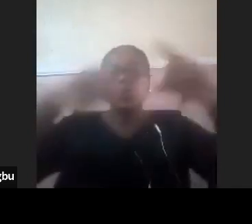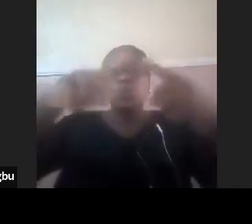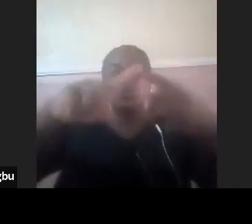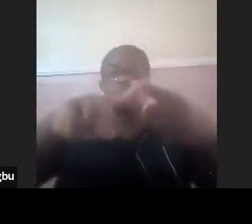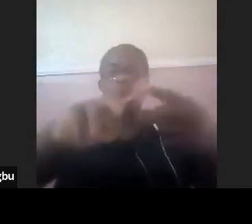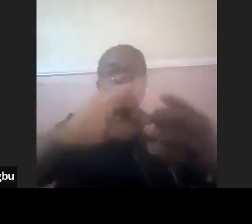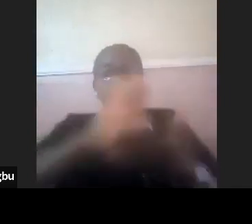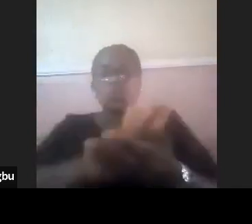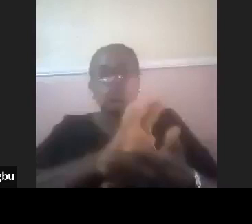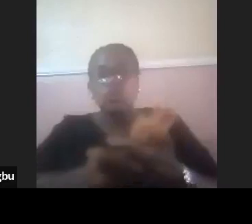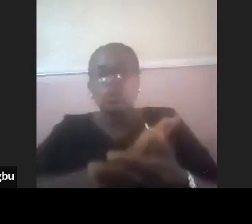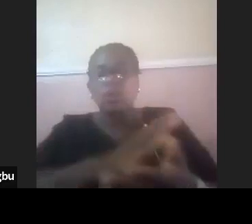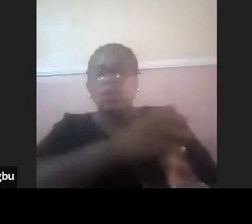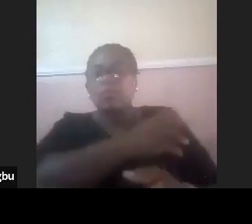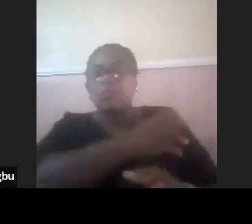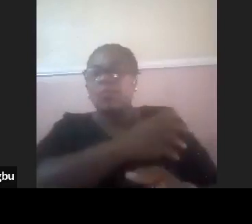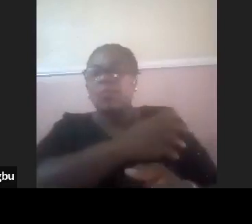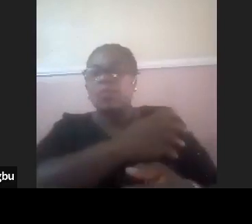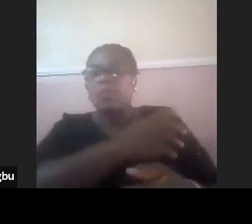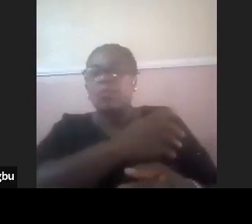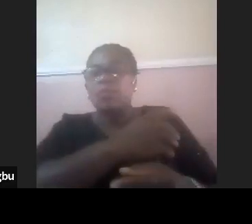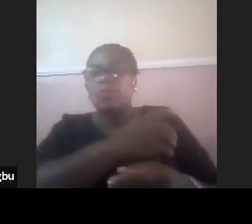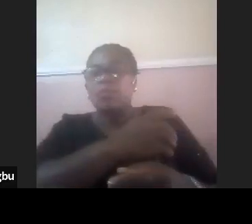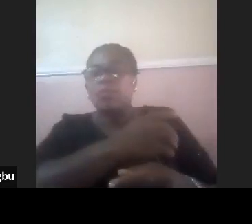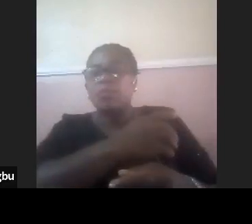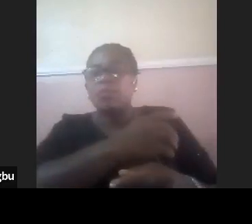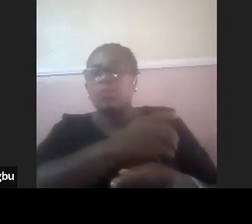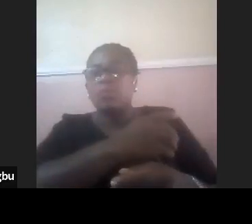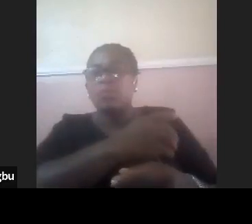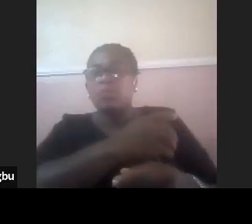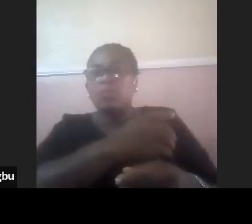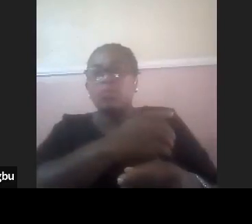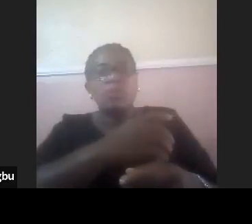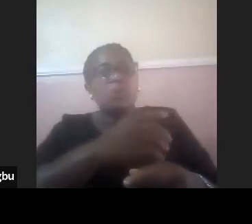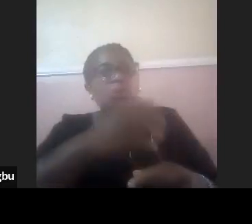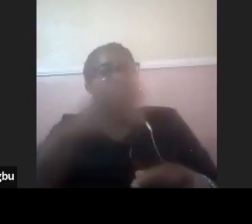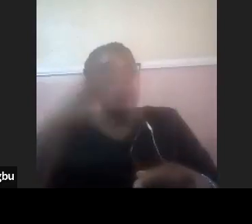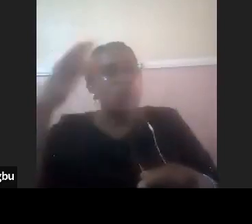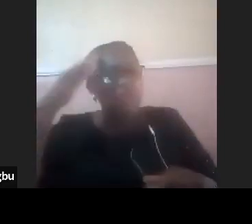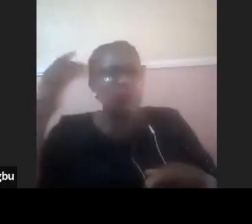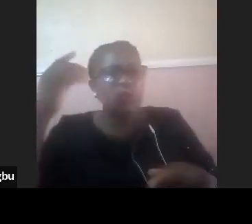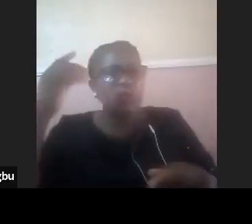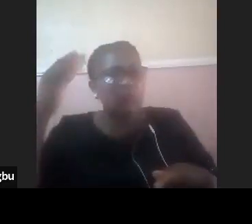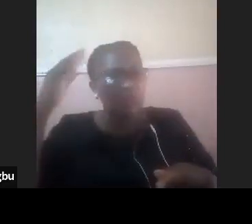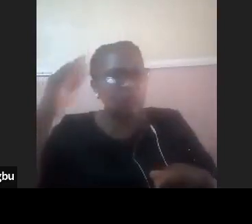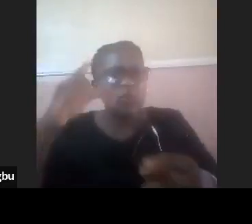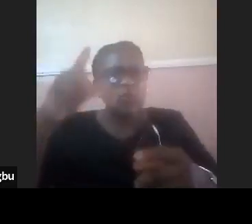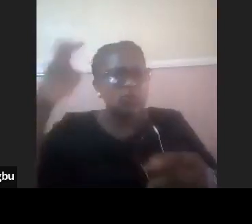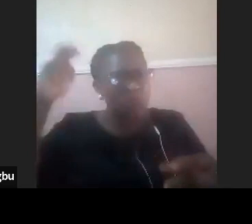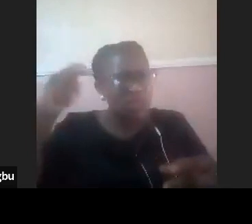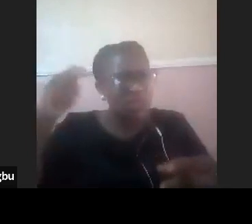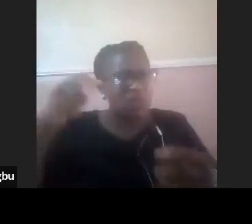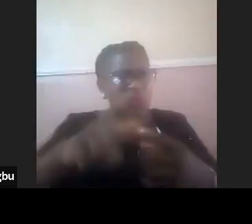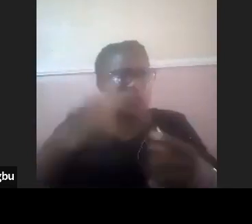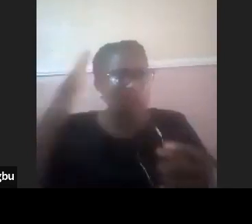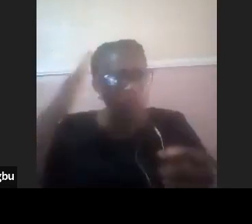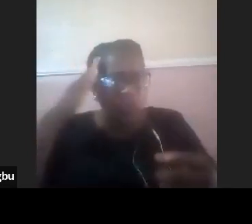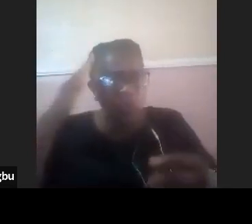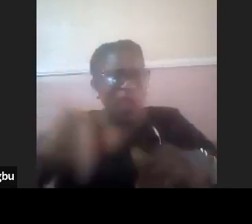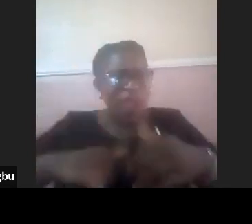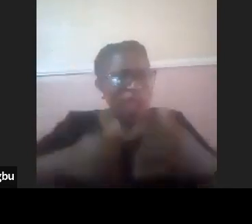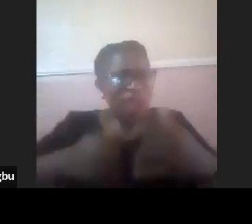clear path. Somebody sees the origin of the problem. And just by stating that, the person has an idea of what you might want to